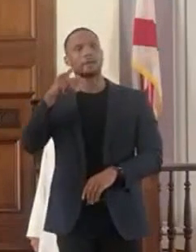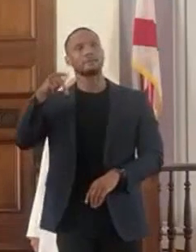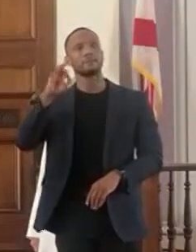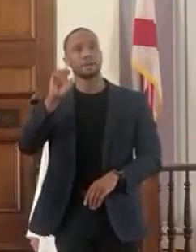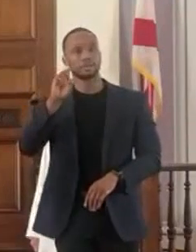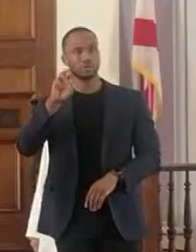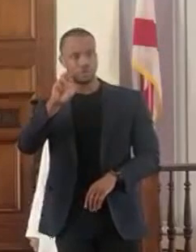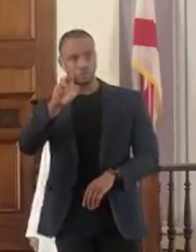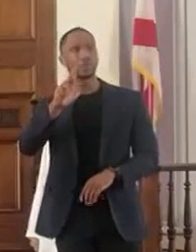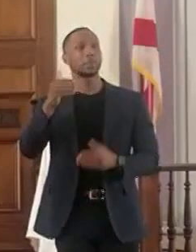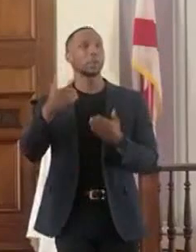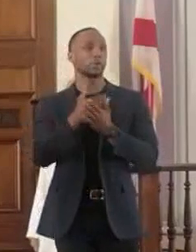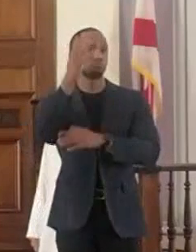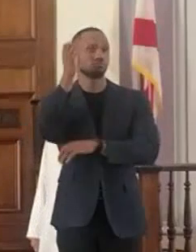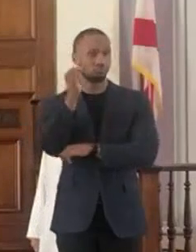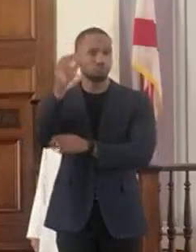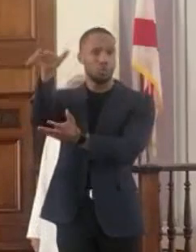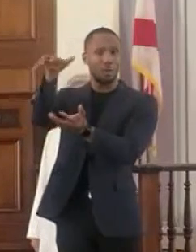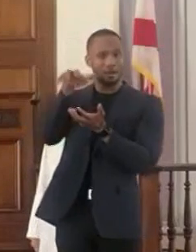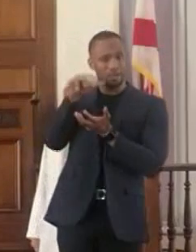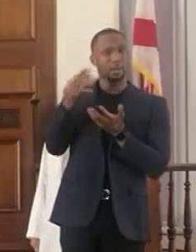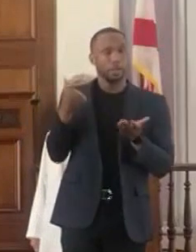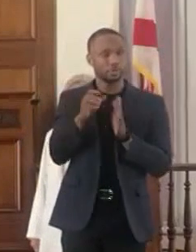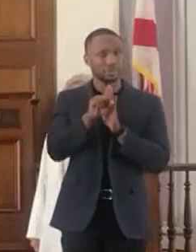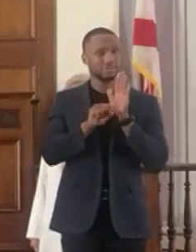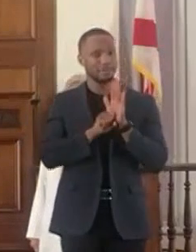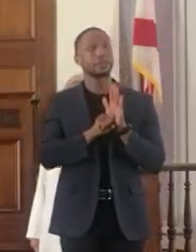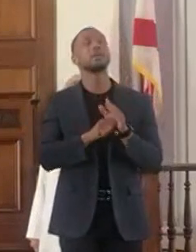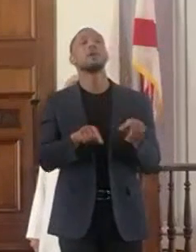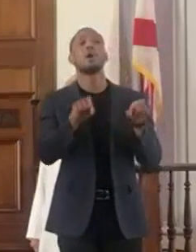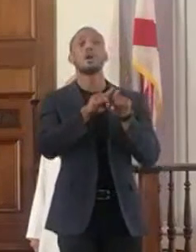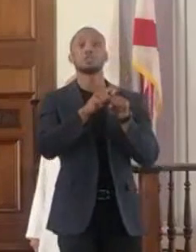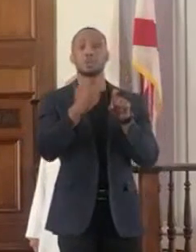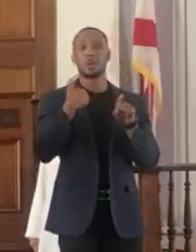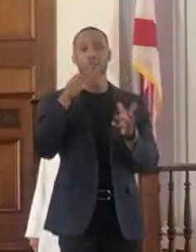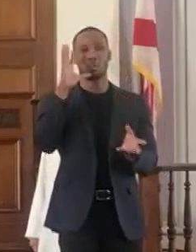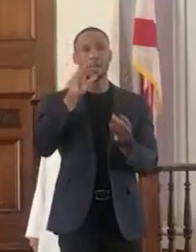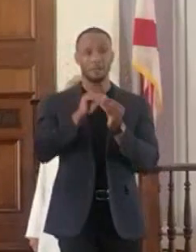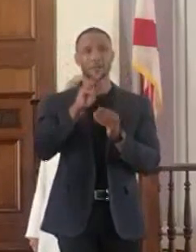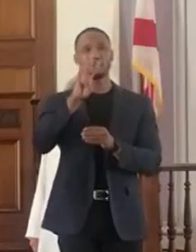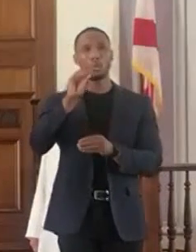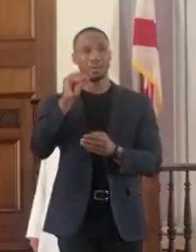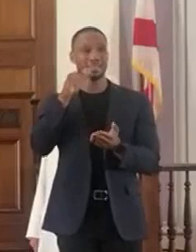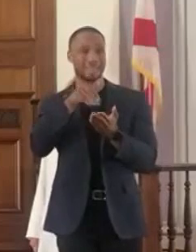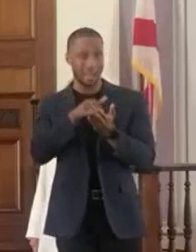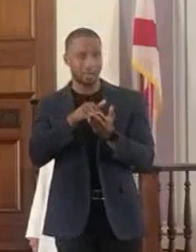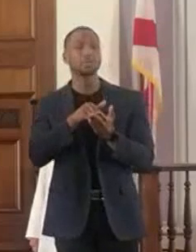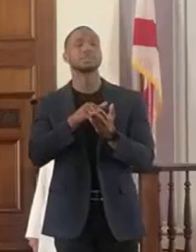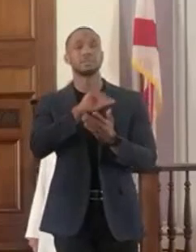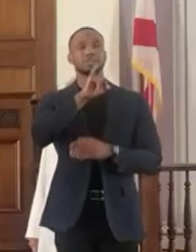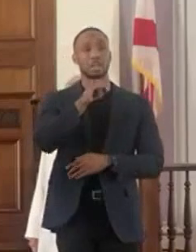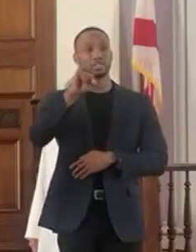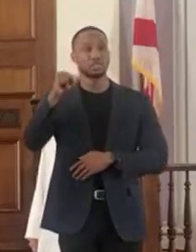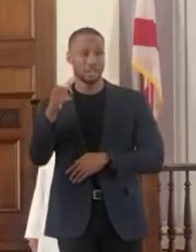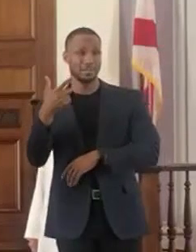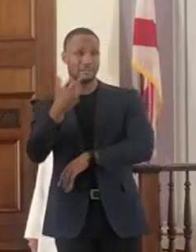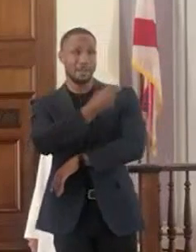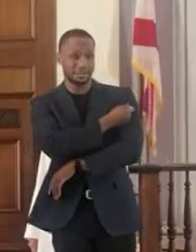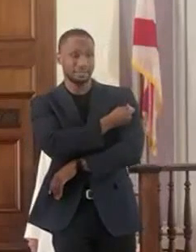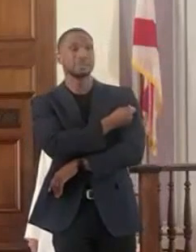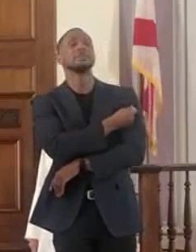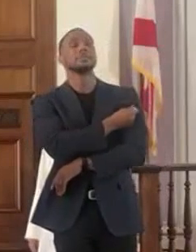for us coming into the state. In addition to that, we have about 40,000 doses of the Johnson & Johnson vaccine,